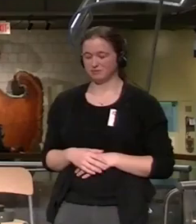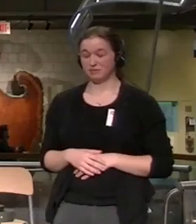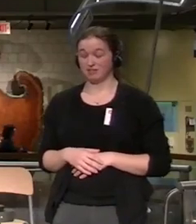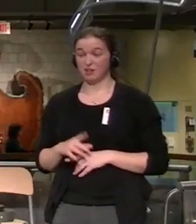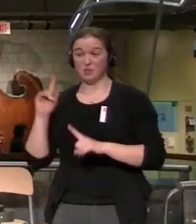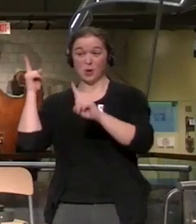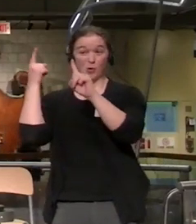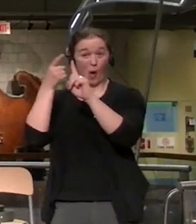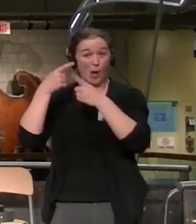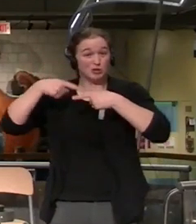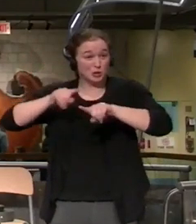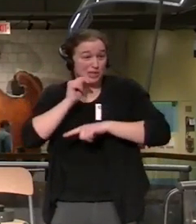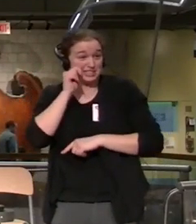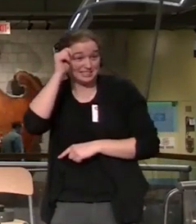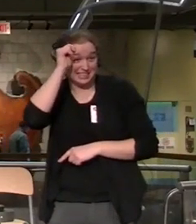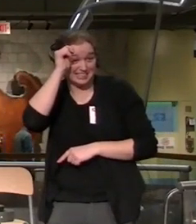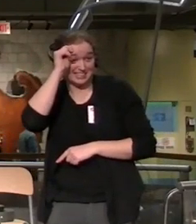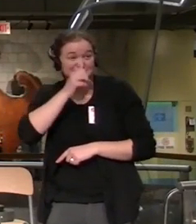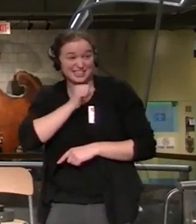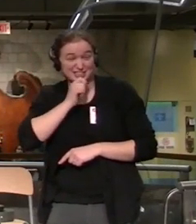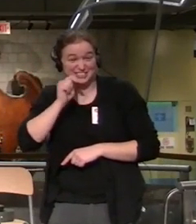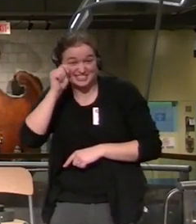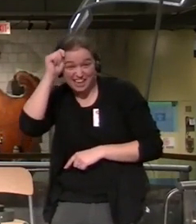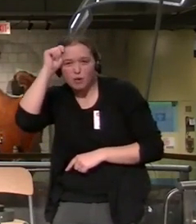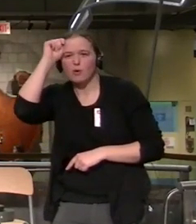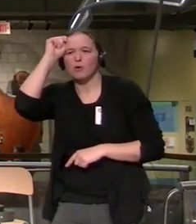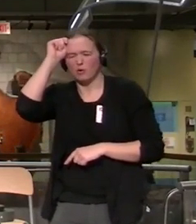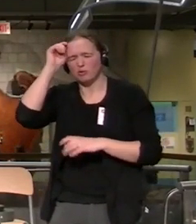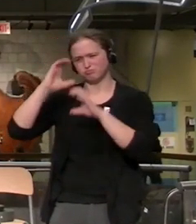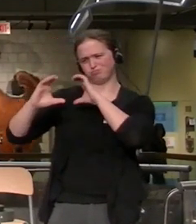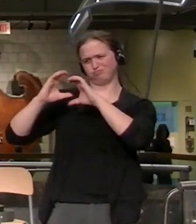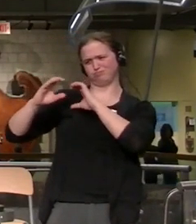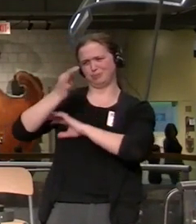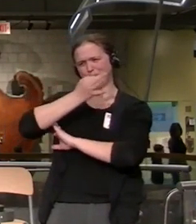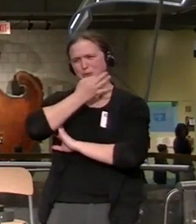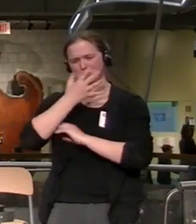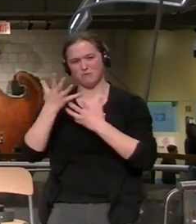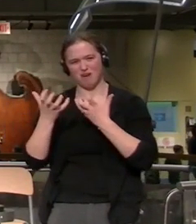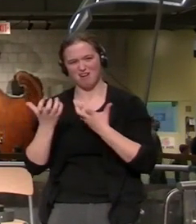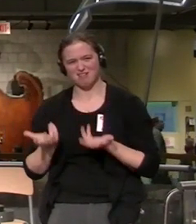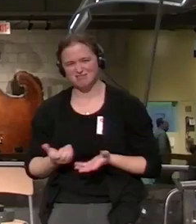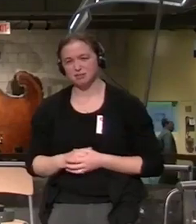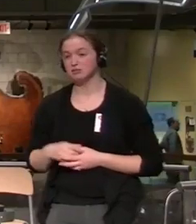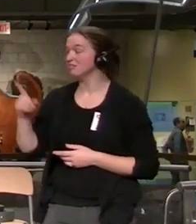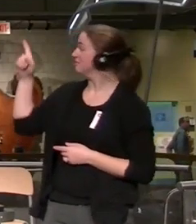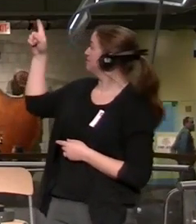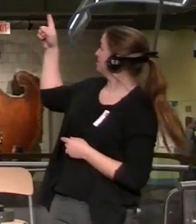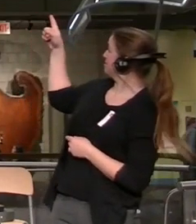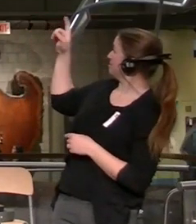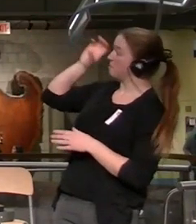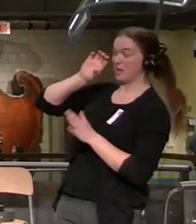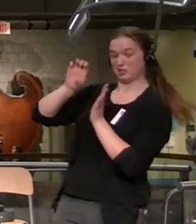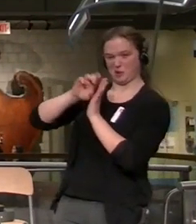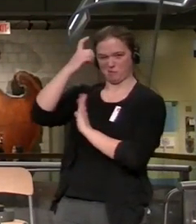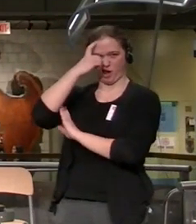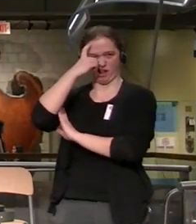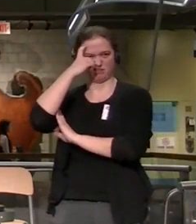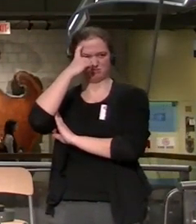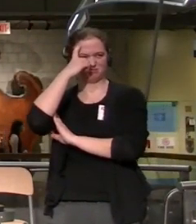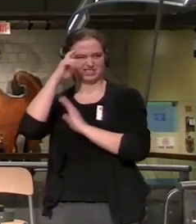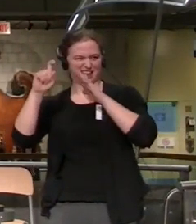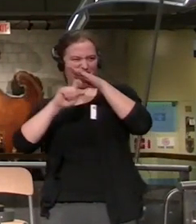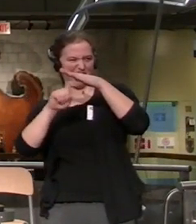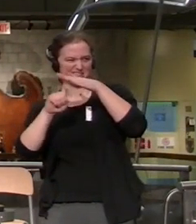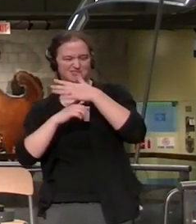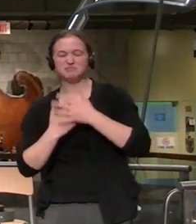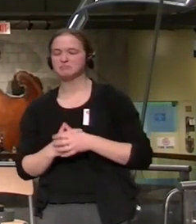you can ultimately become independent. What this looks like in a brain scan, so this is a picture of a brain as if someone were looking straight ahead at you. And